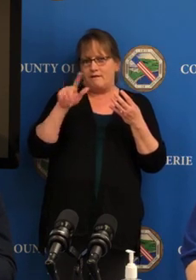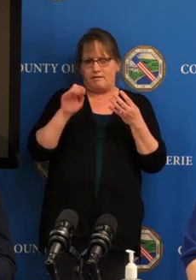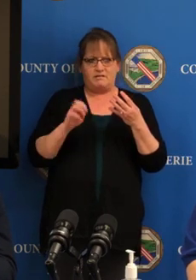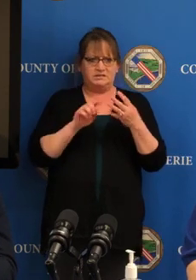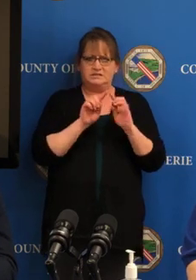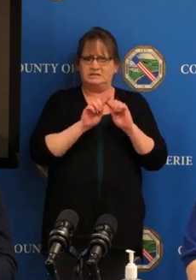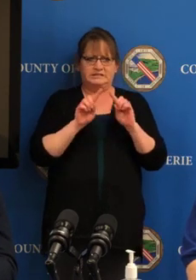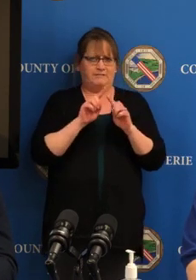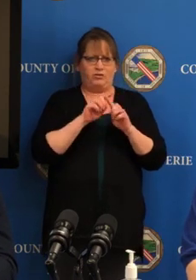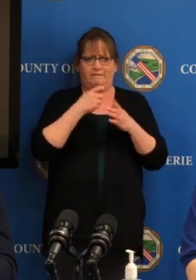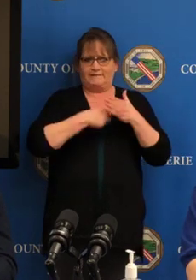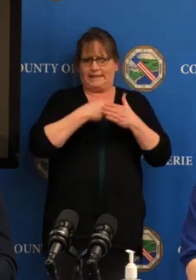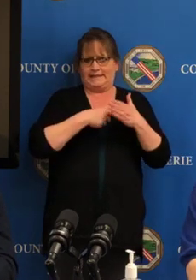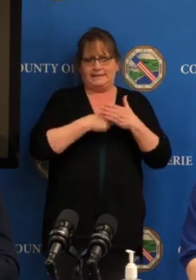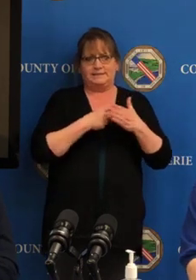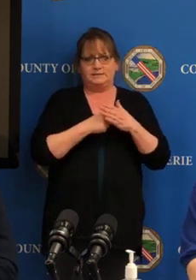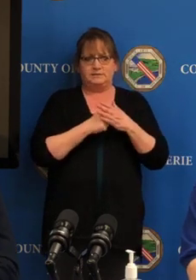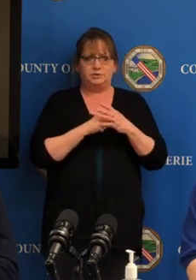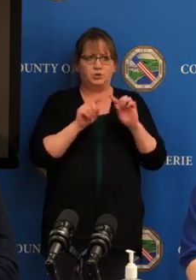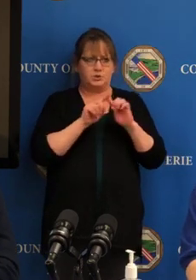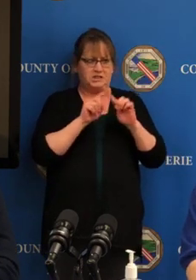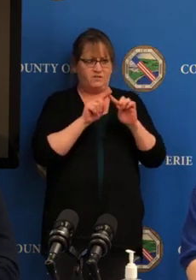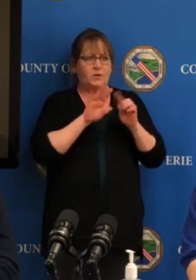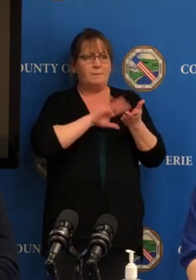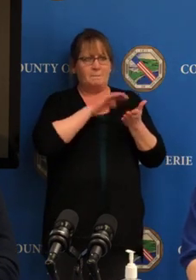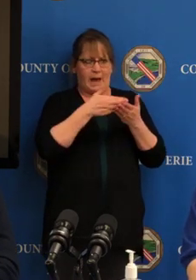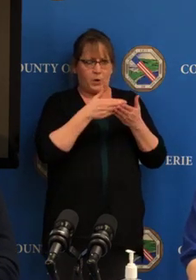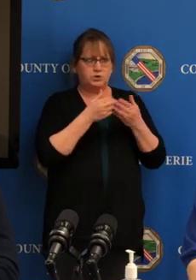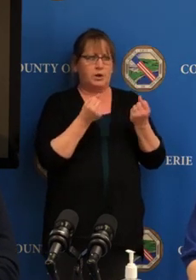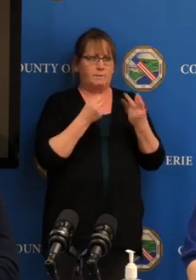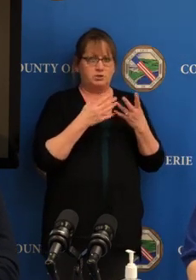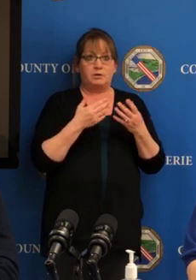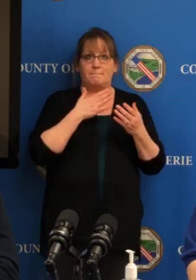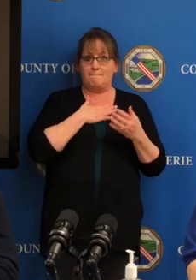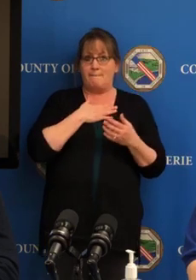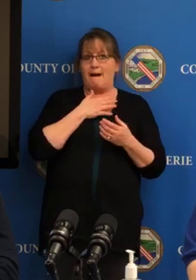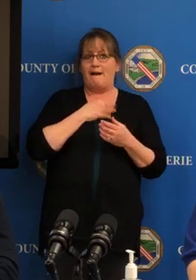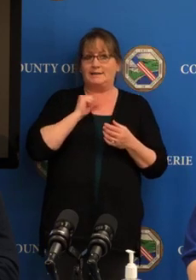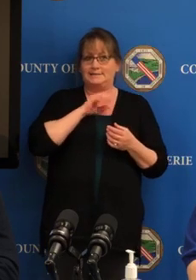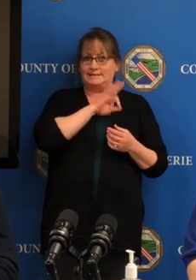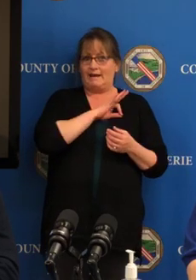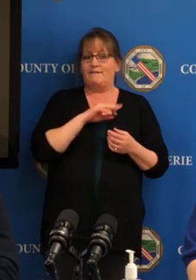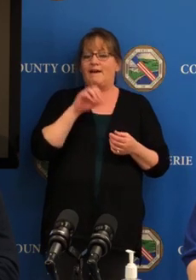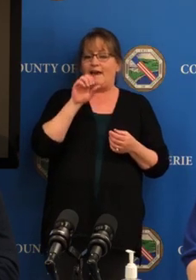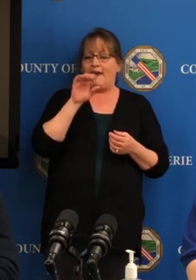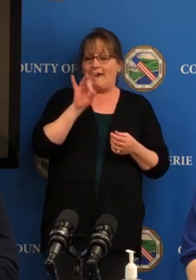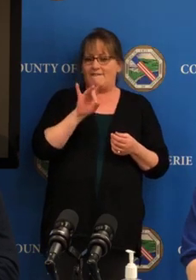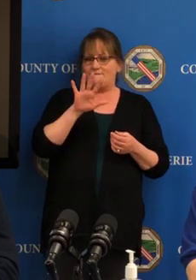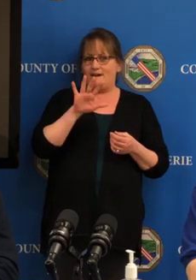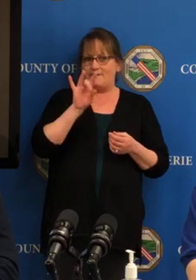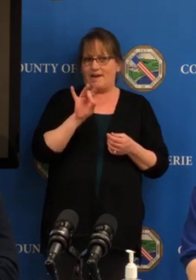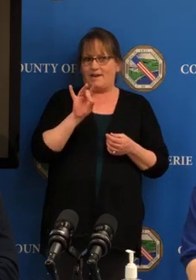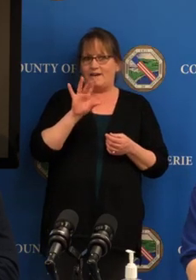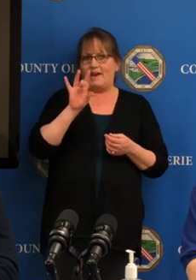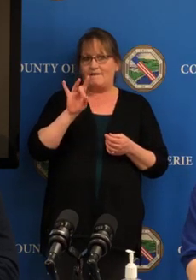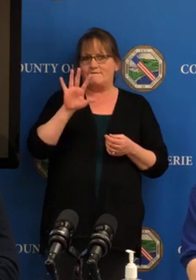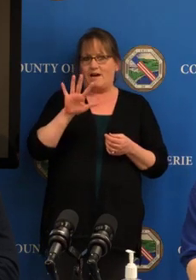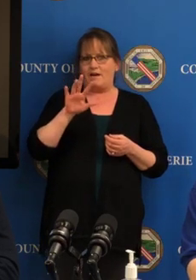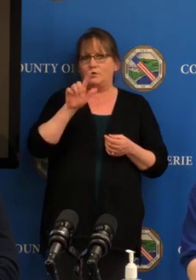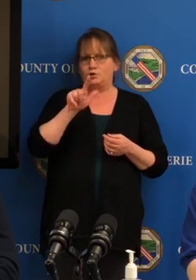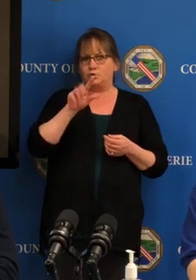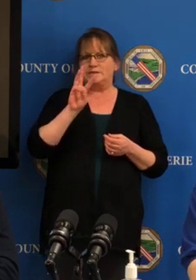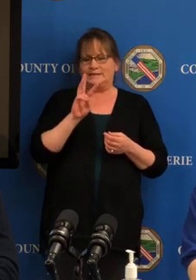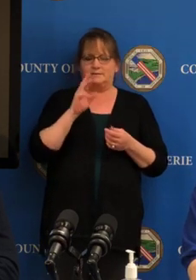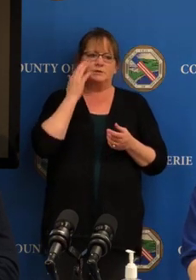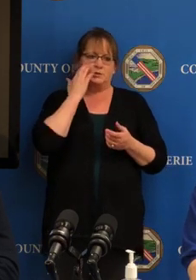They offer different combinations. So, but my staff at 858-8526 is well aware of what the different programs are, so